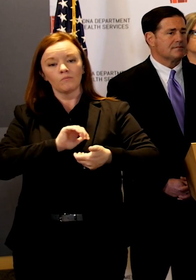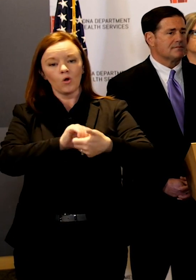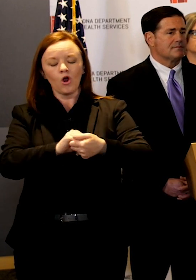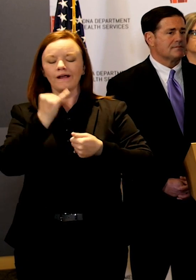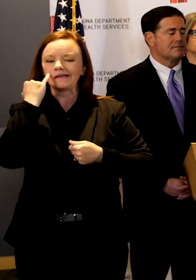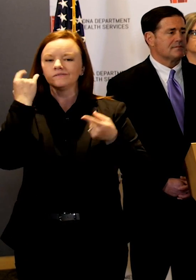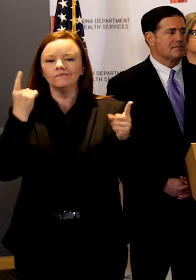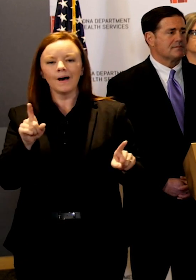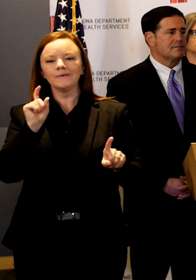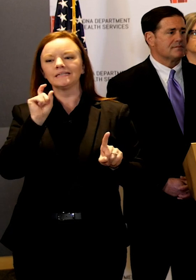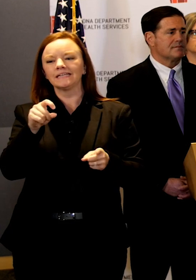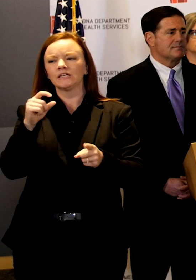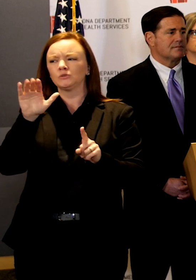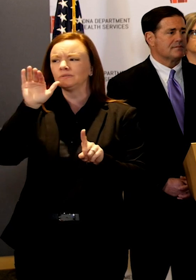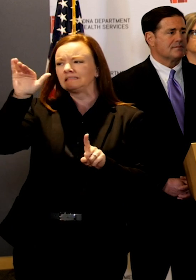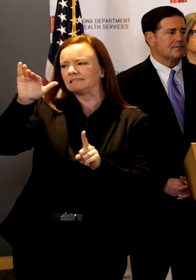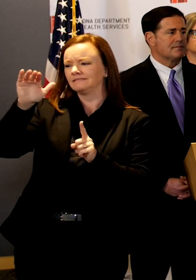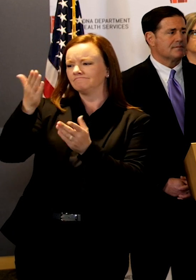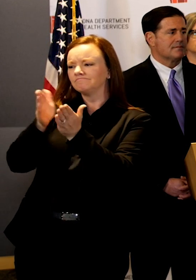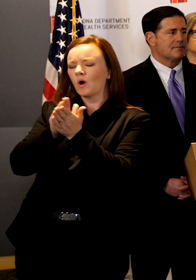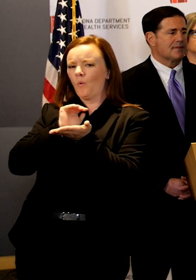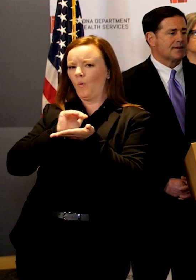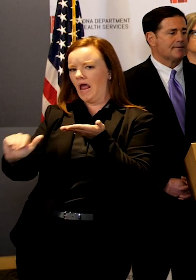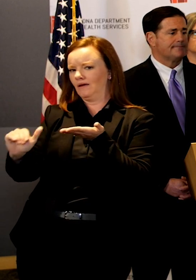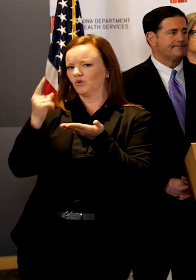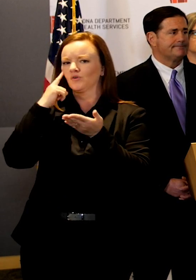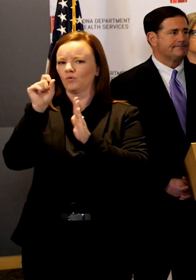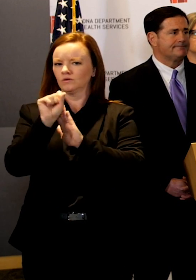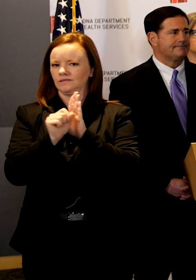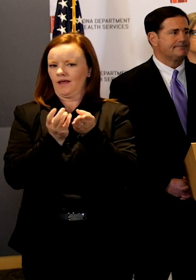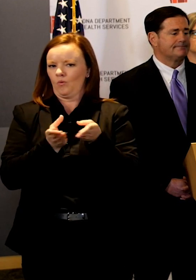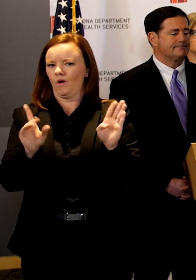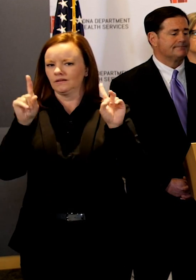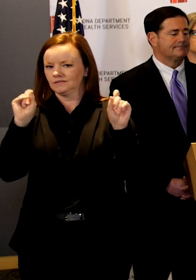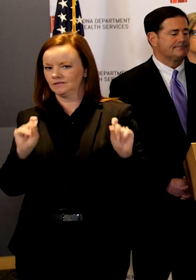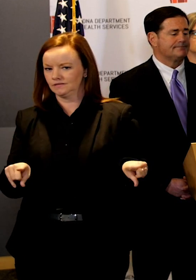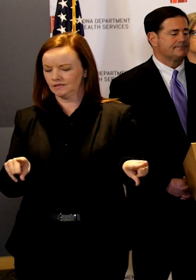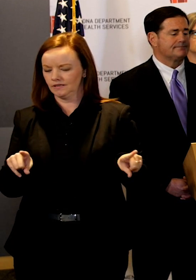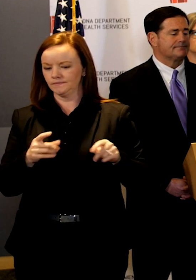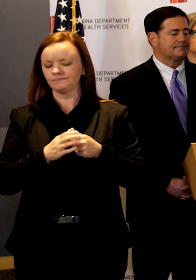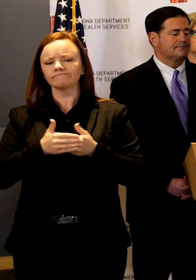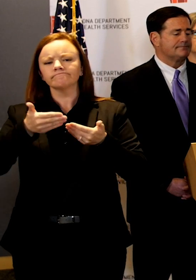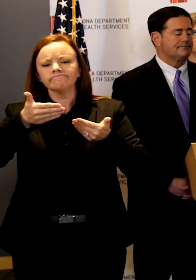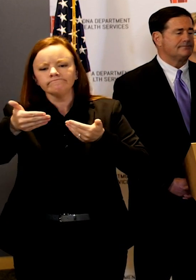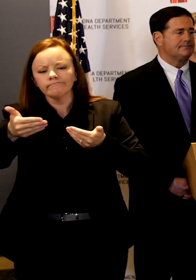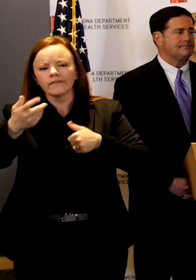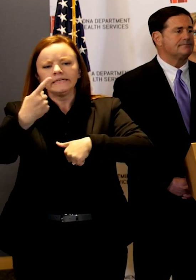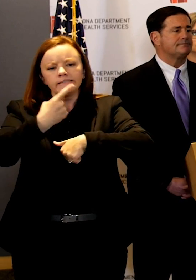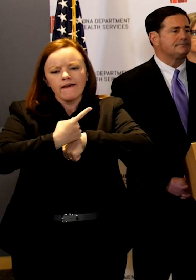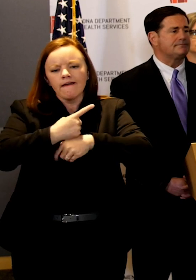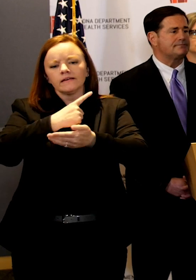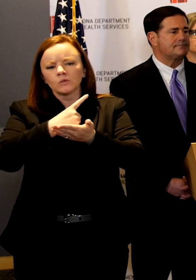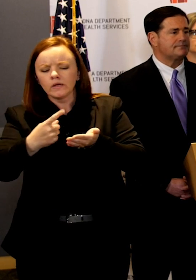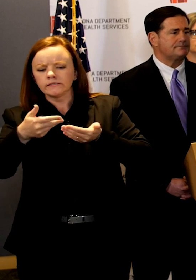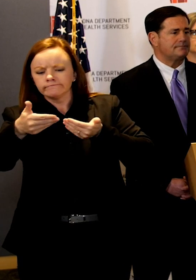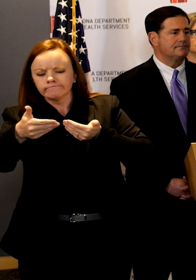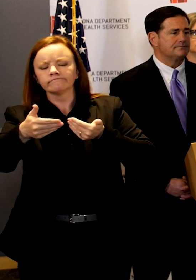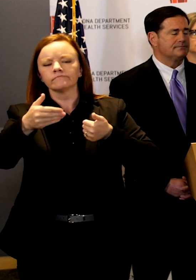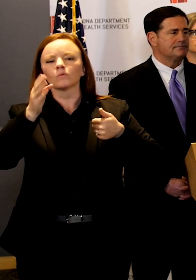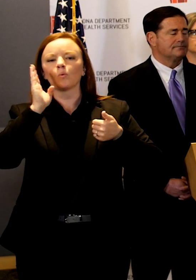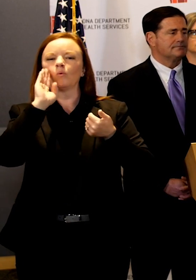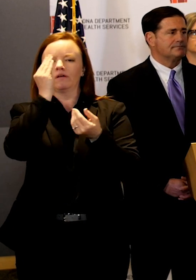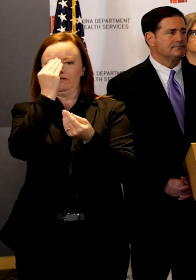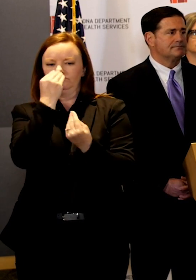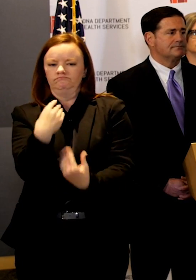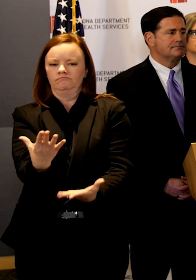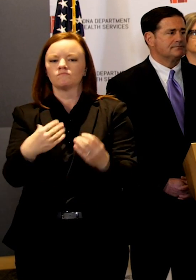need to secure a waiver for statewide testing. In the coming days and weeks, we will provide additional guidance to